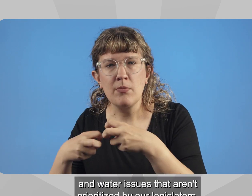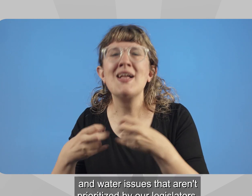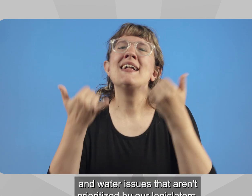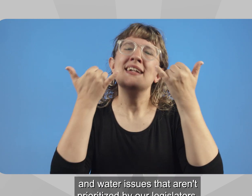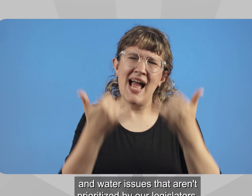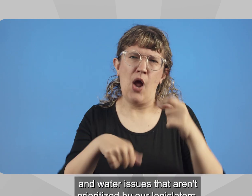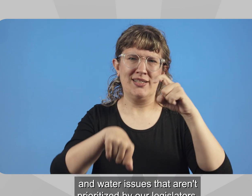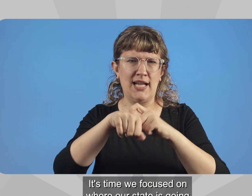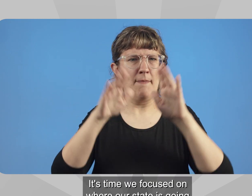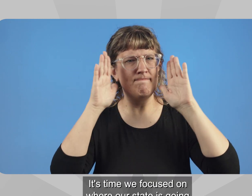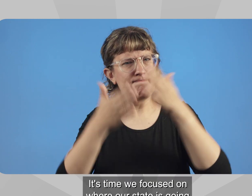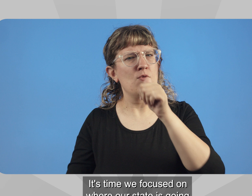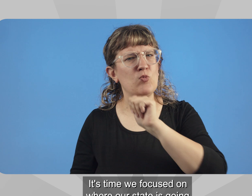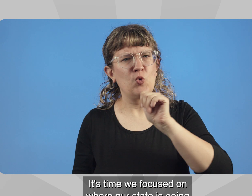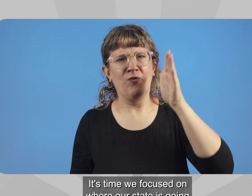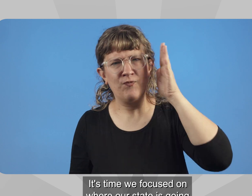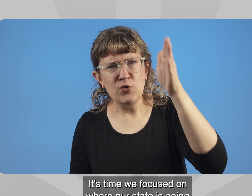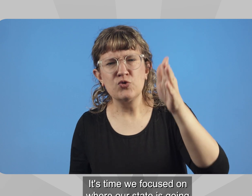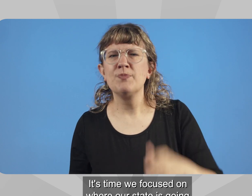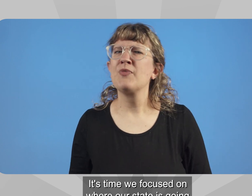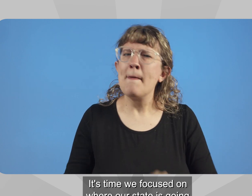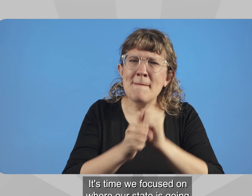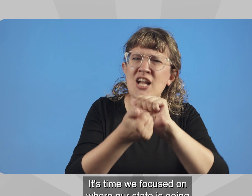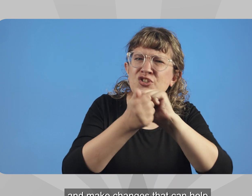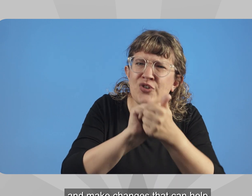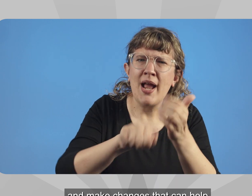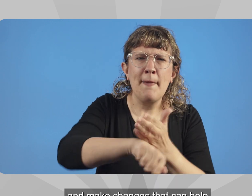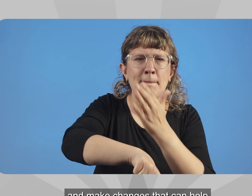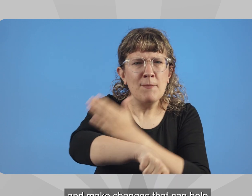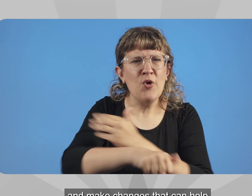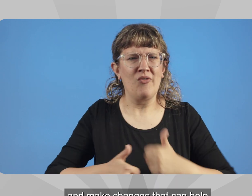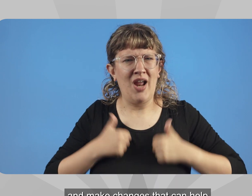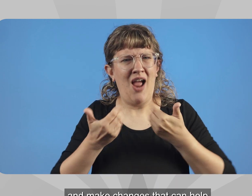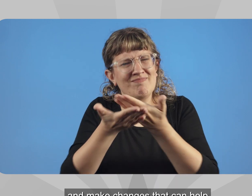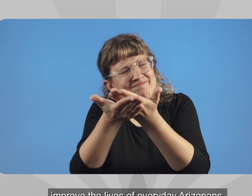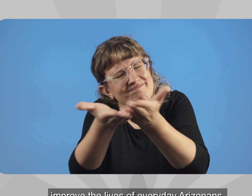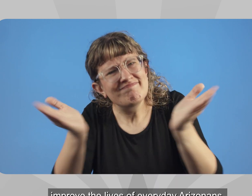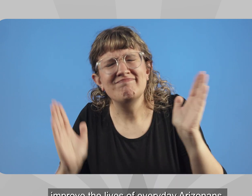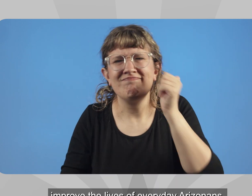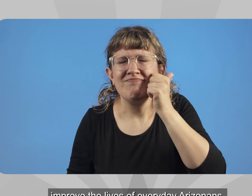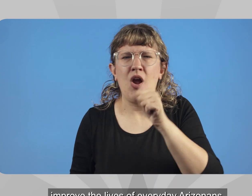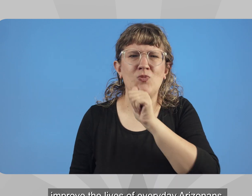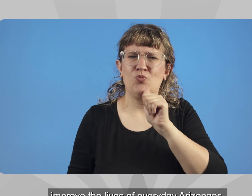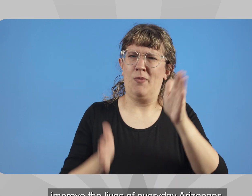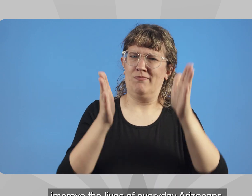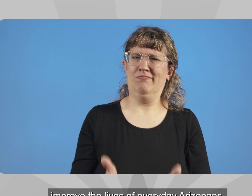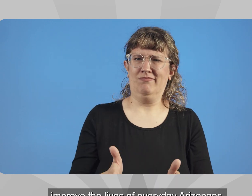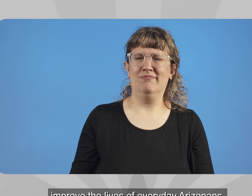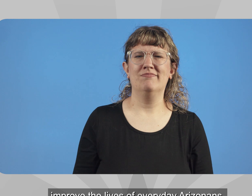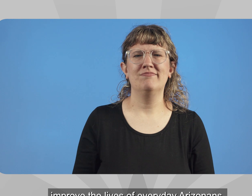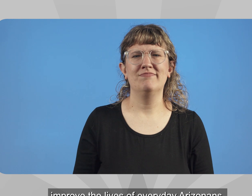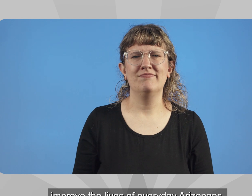aren't prioritized by our legislators. It's time we focused on where our state is going and make changes that can help improve